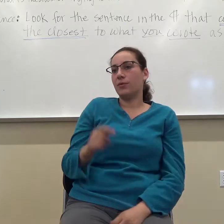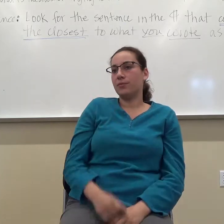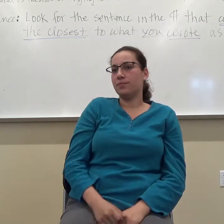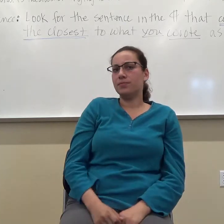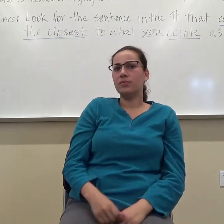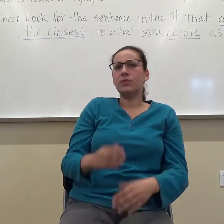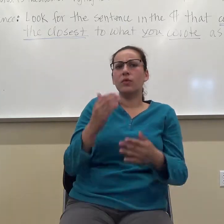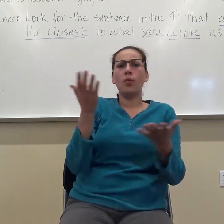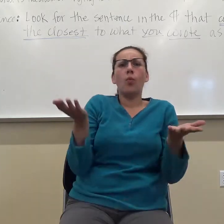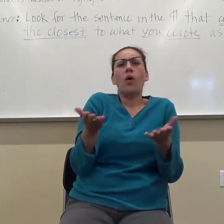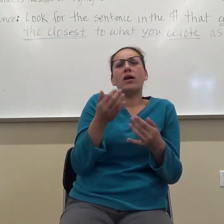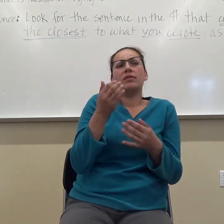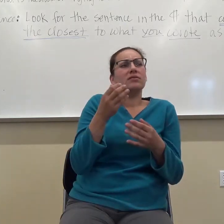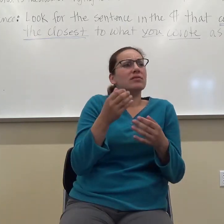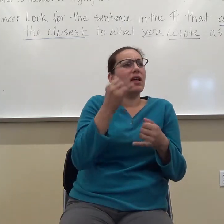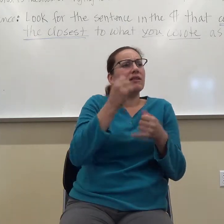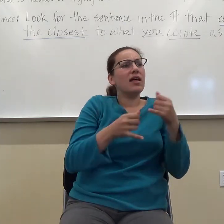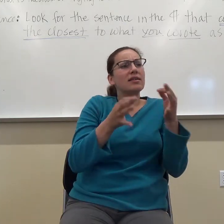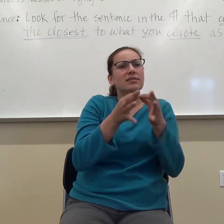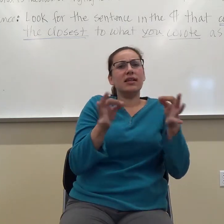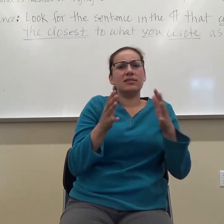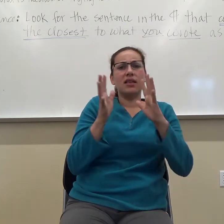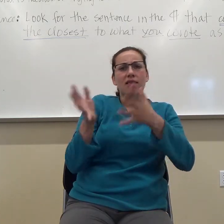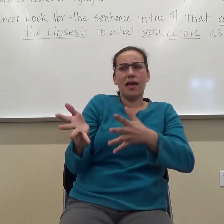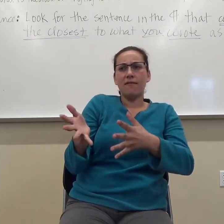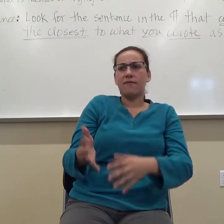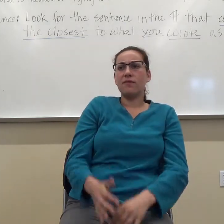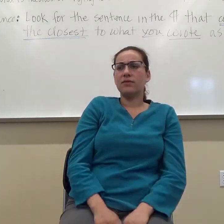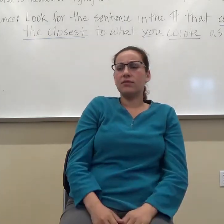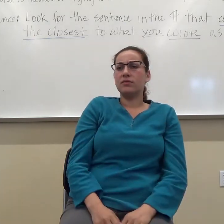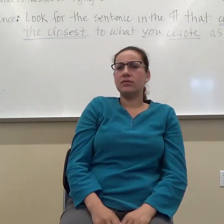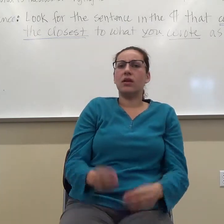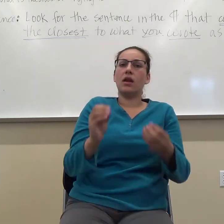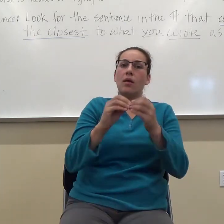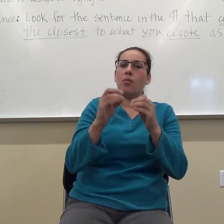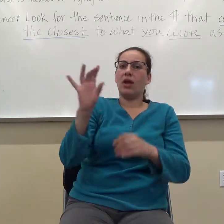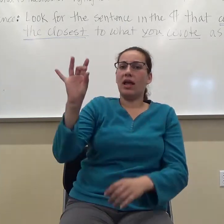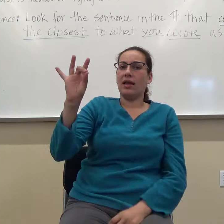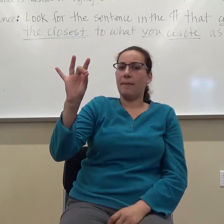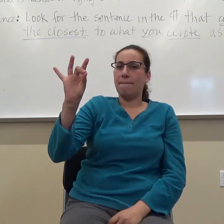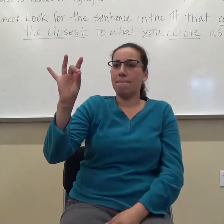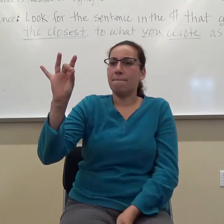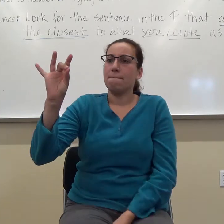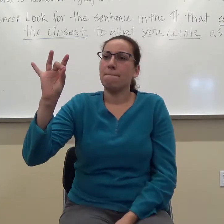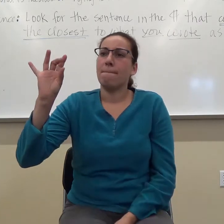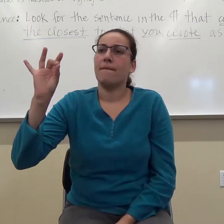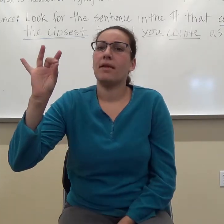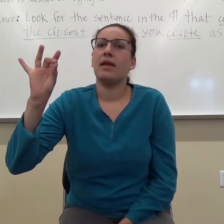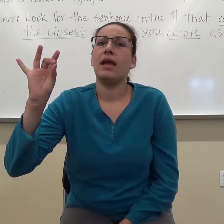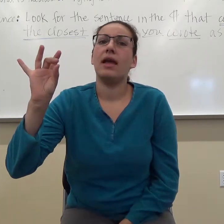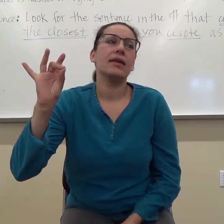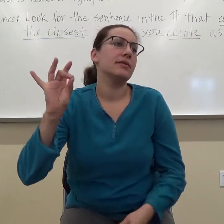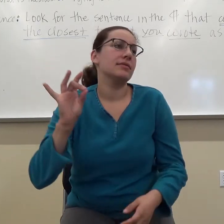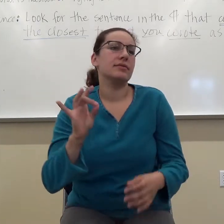sentence is left? Number 8, okay? Men don't usually talk about their